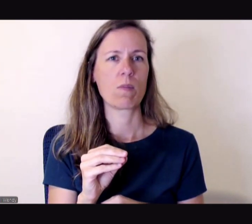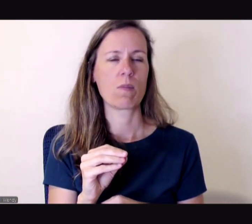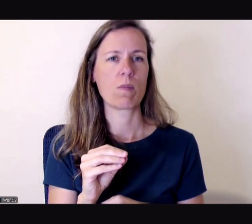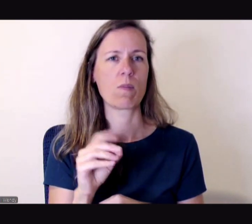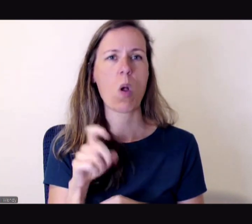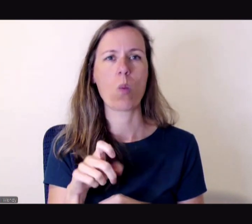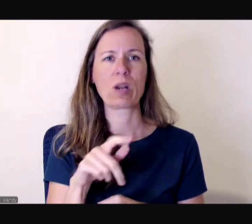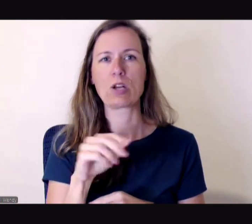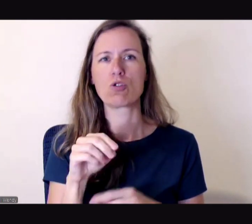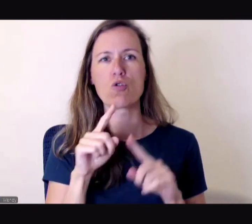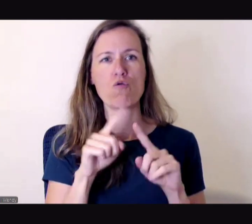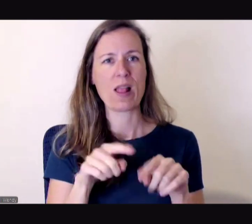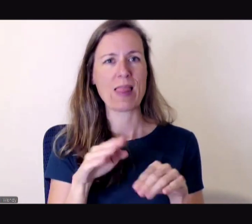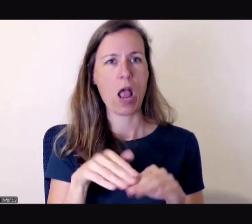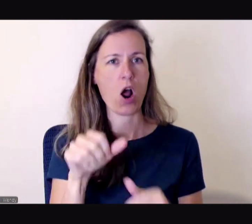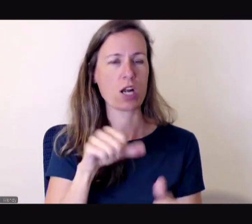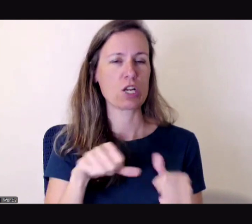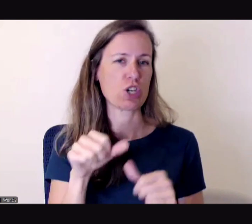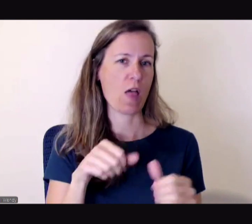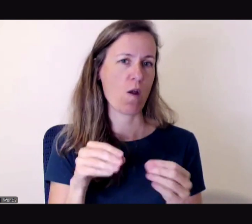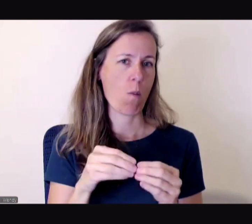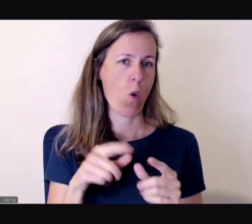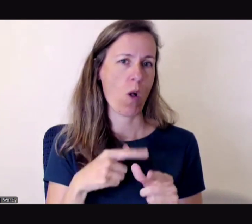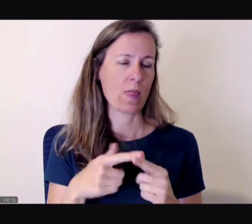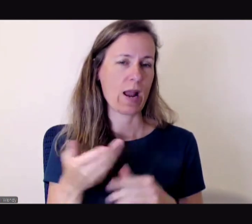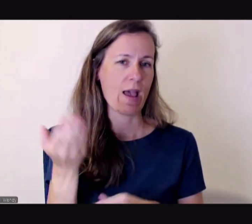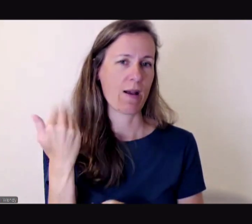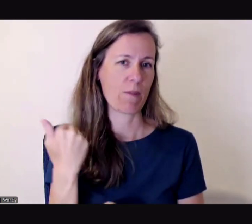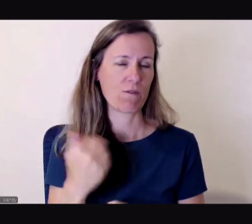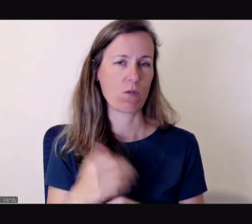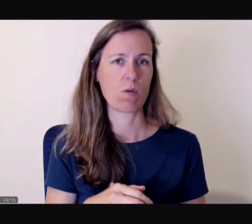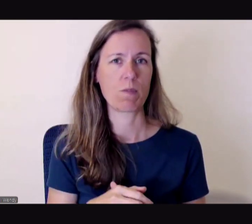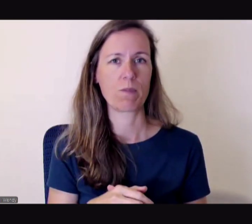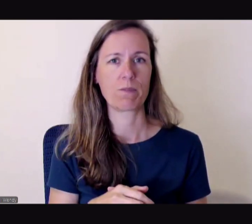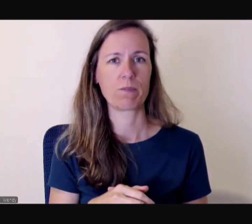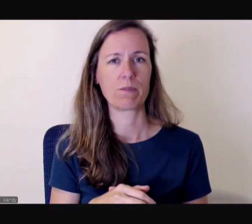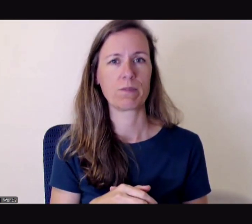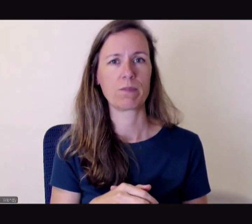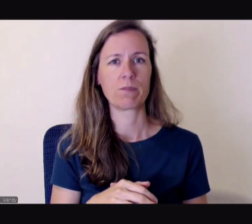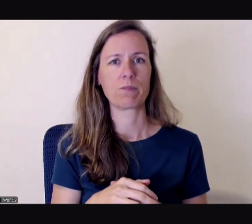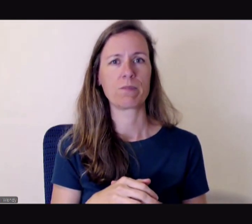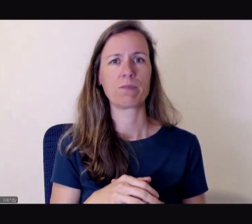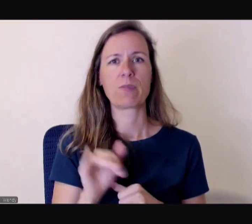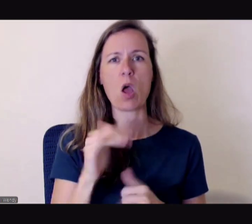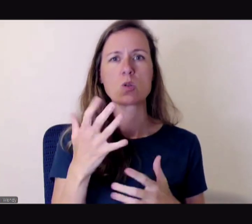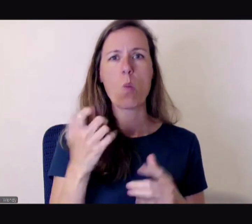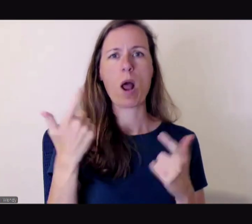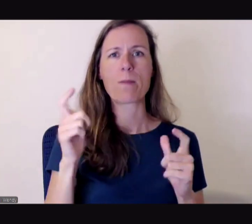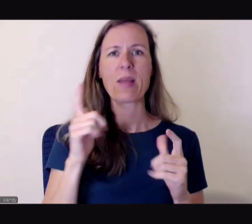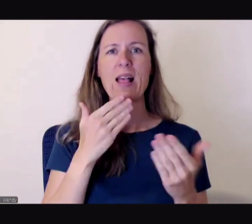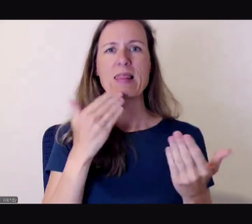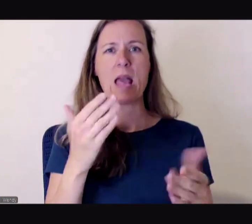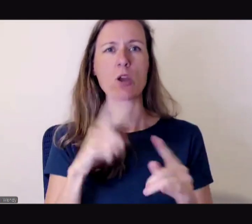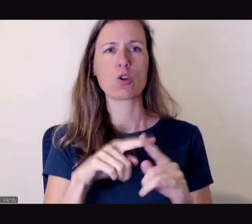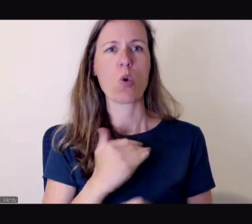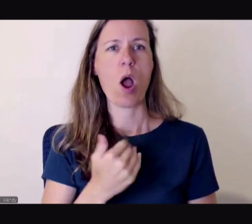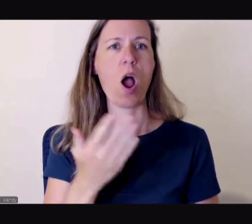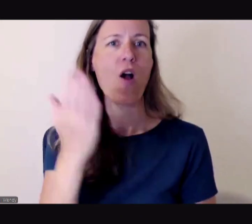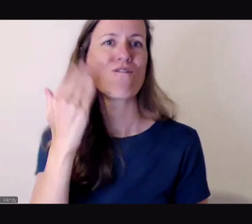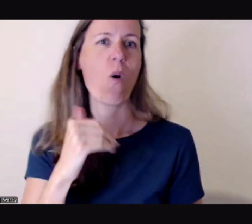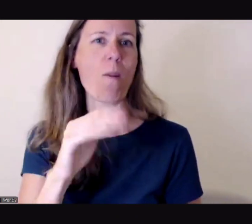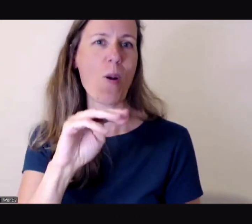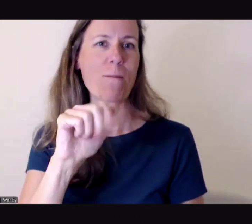rely on each other more than ever. So I will say that, and I also want to just give a big thank you to our former mayor, Casey